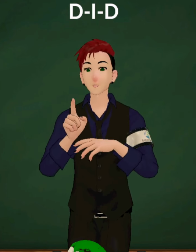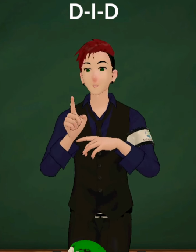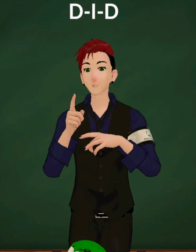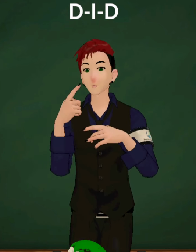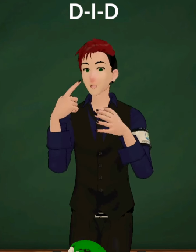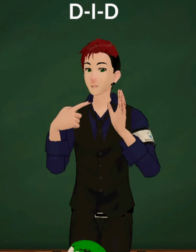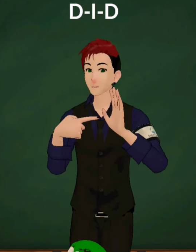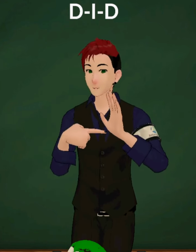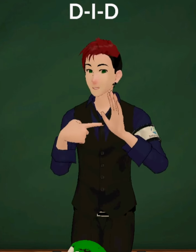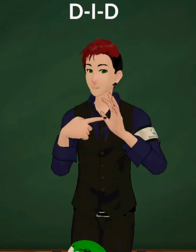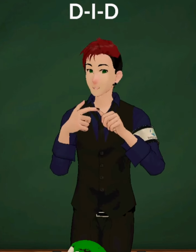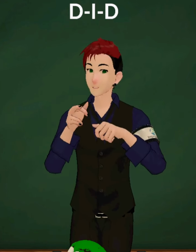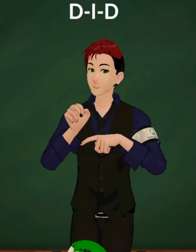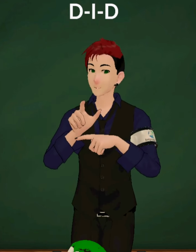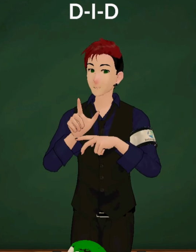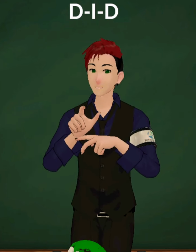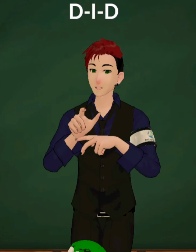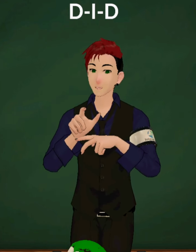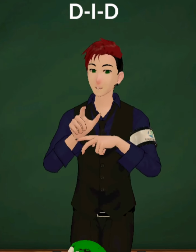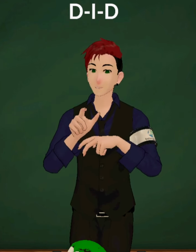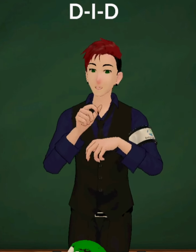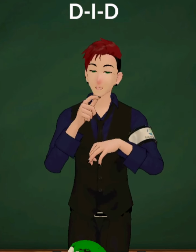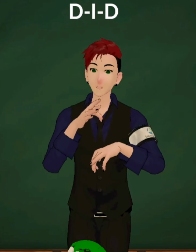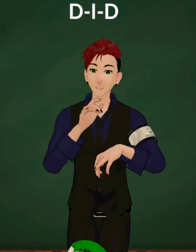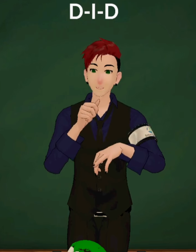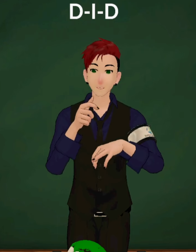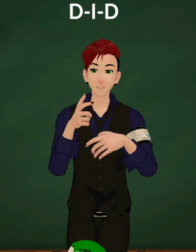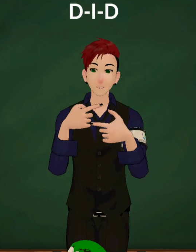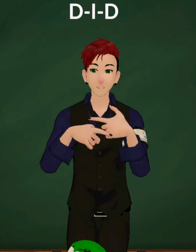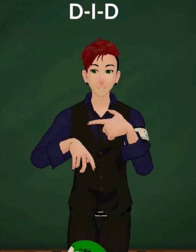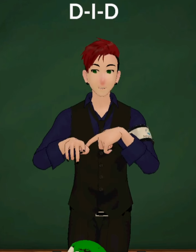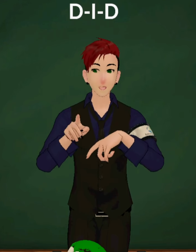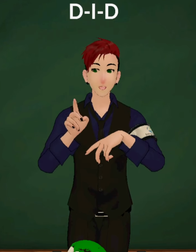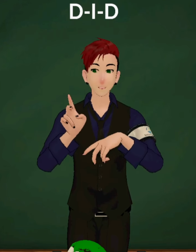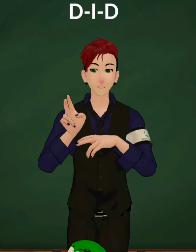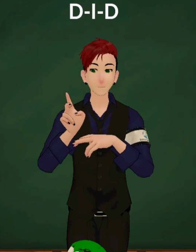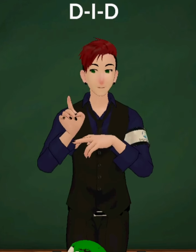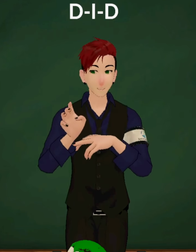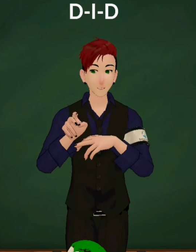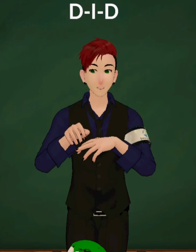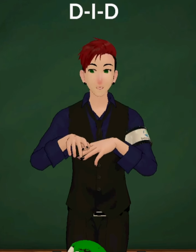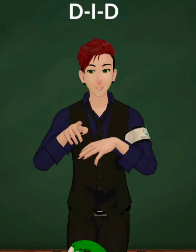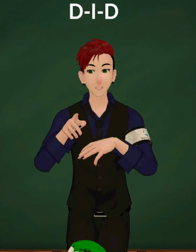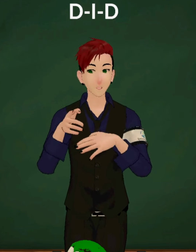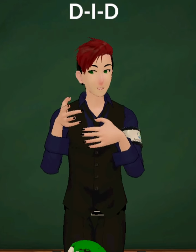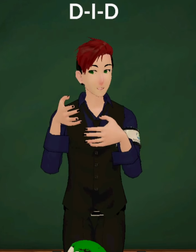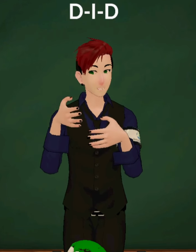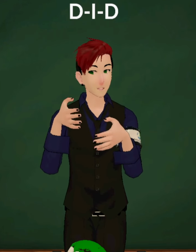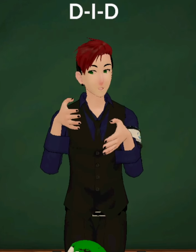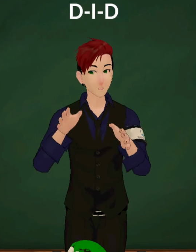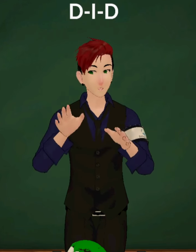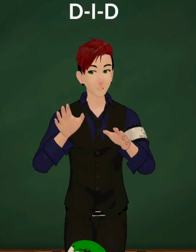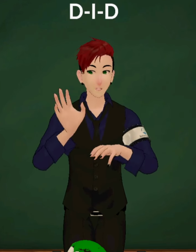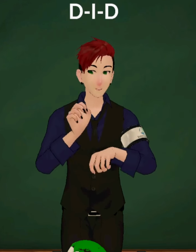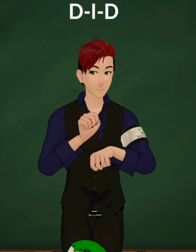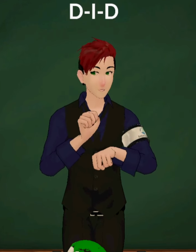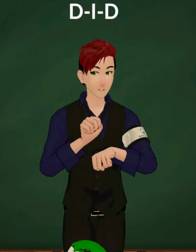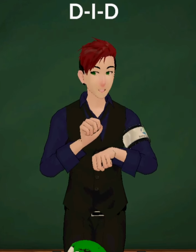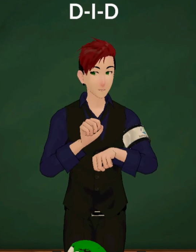So like, for example, whenever you're signing ASL, you typically don't even sign did, like, oh, did you do your chores